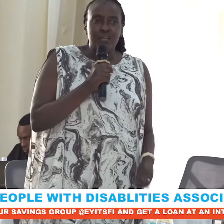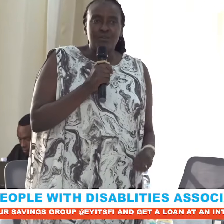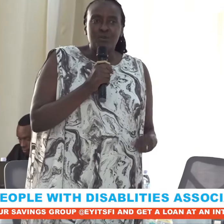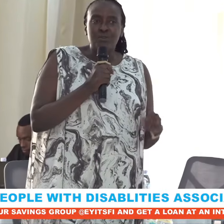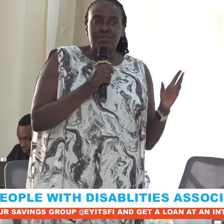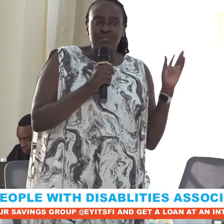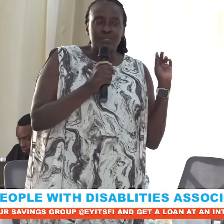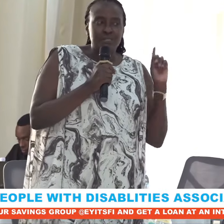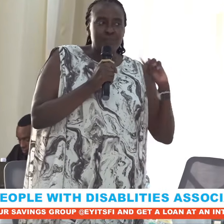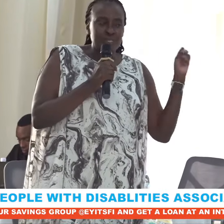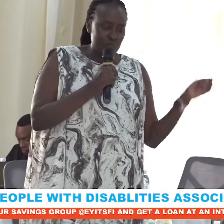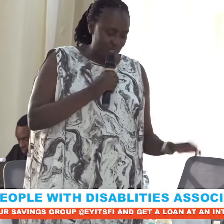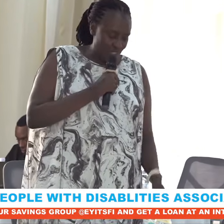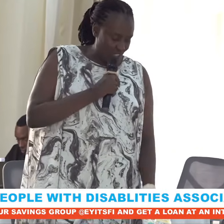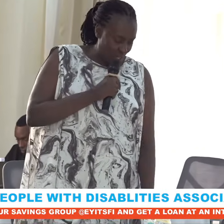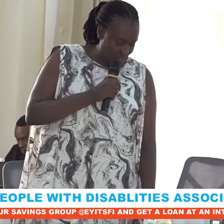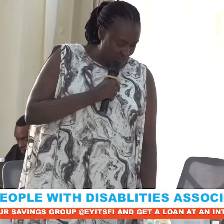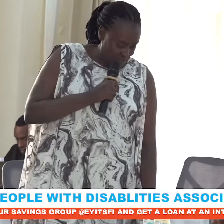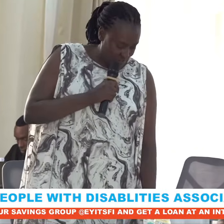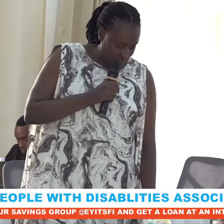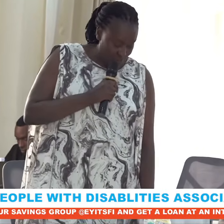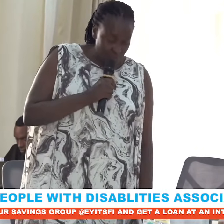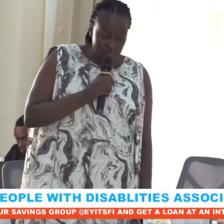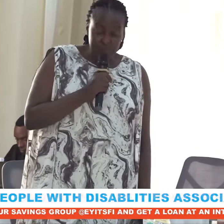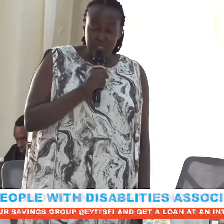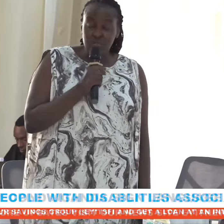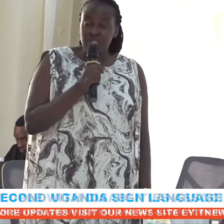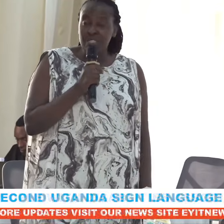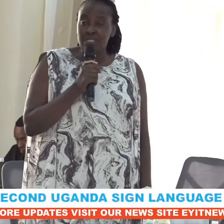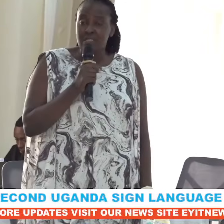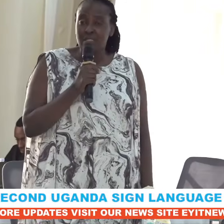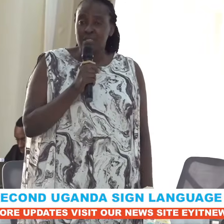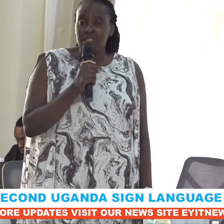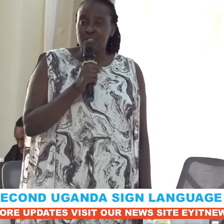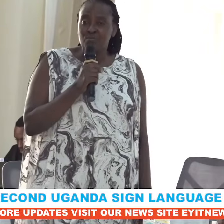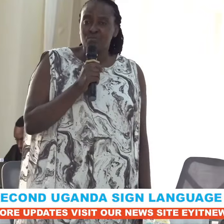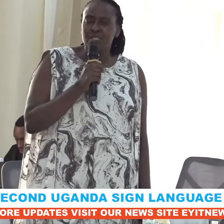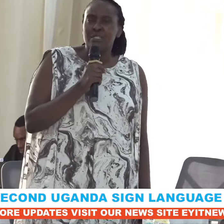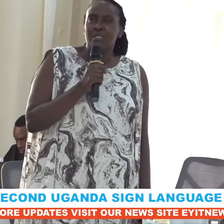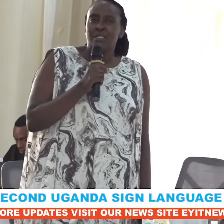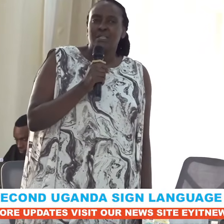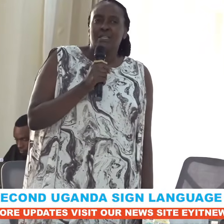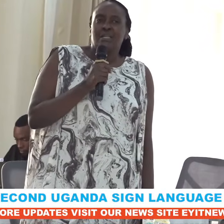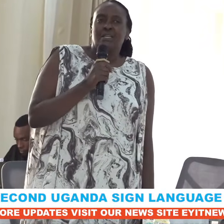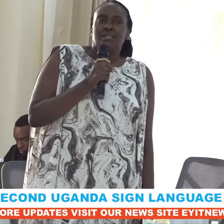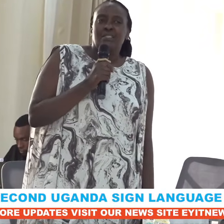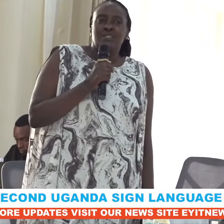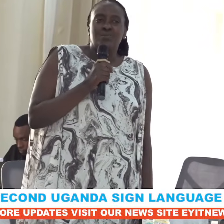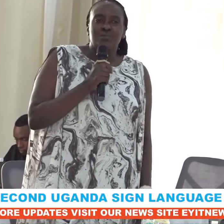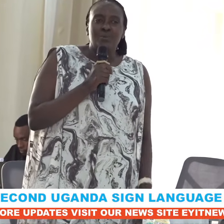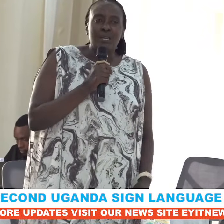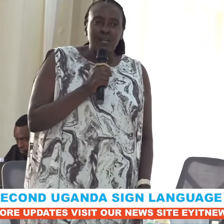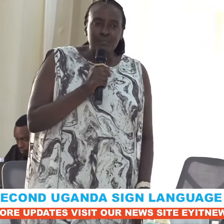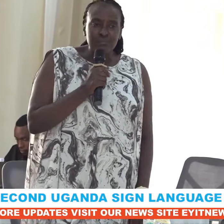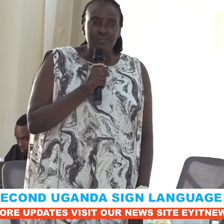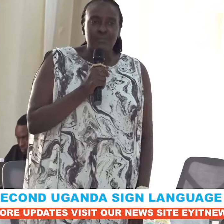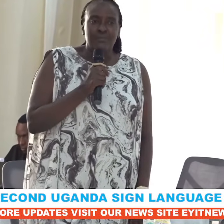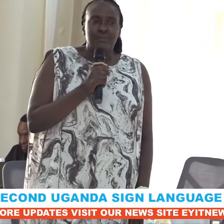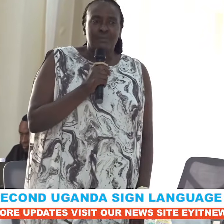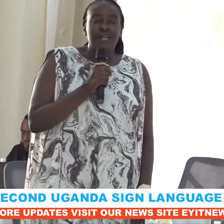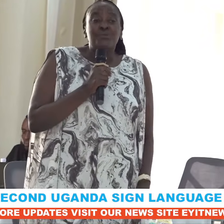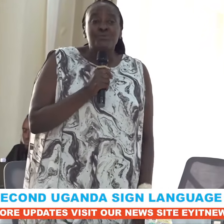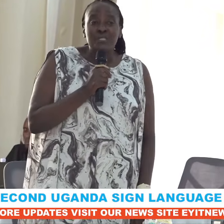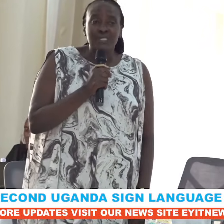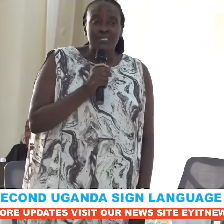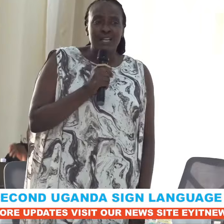I called the person in charge of special needs at the district. She also came